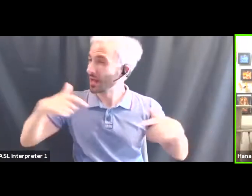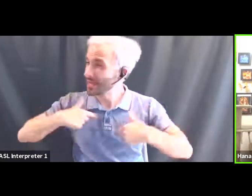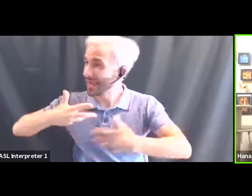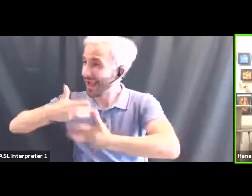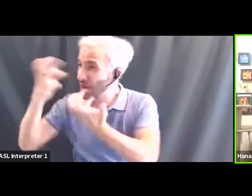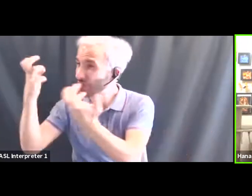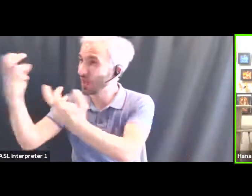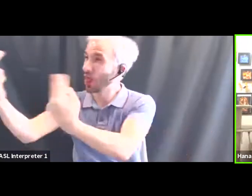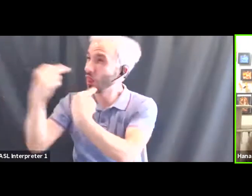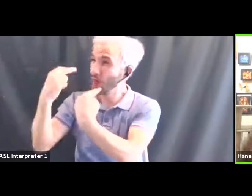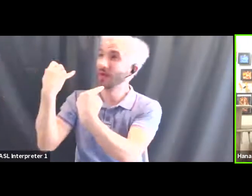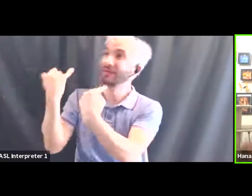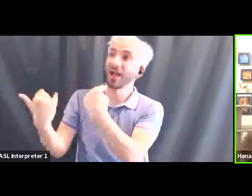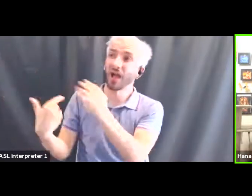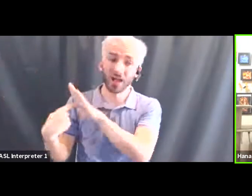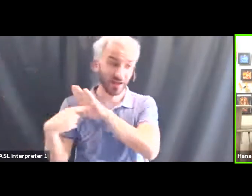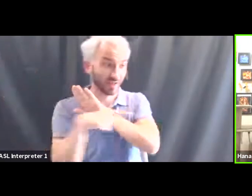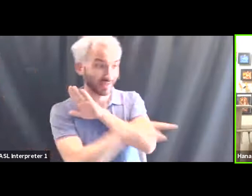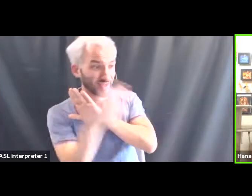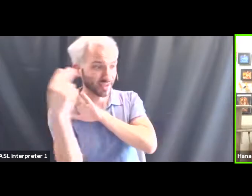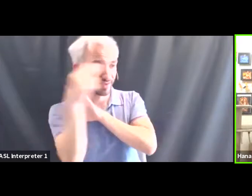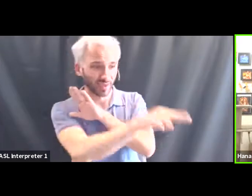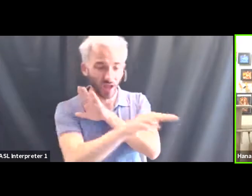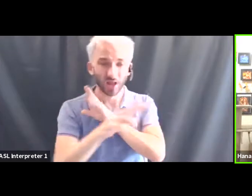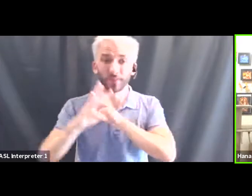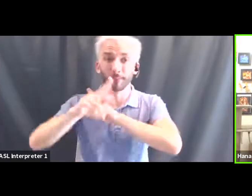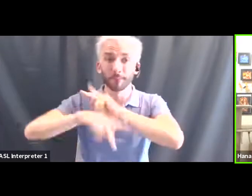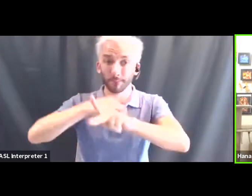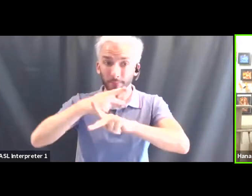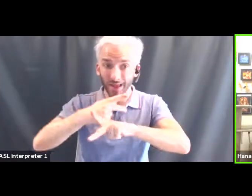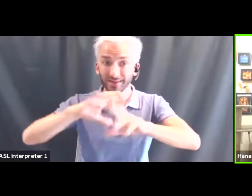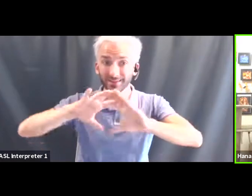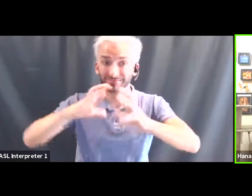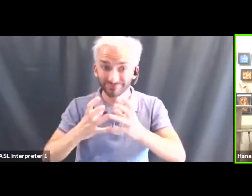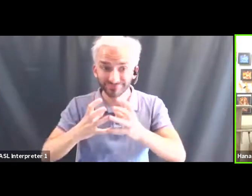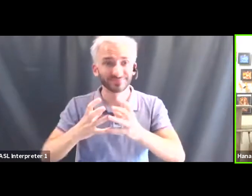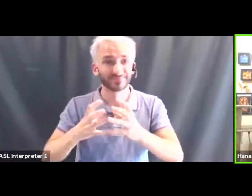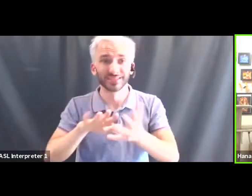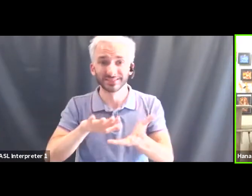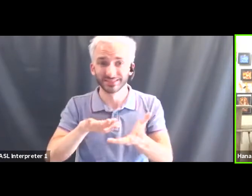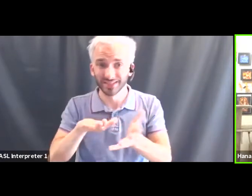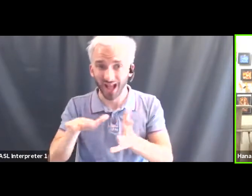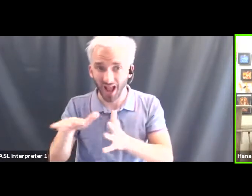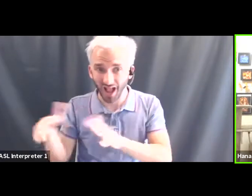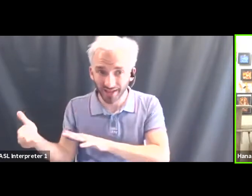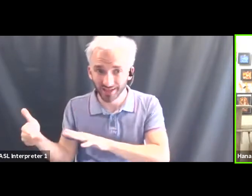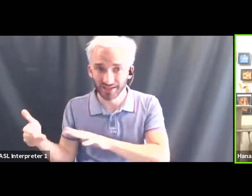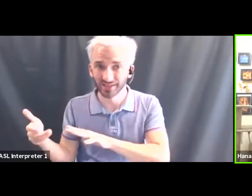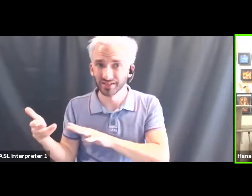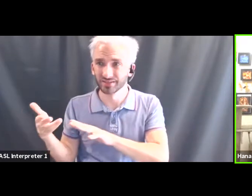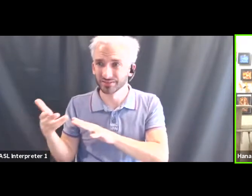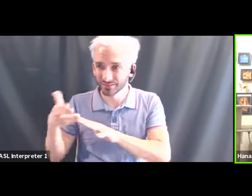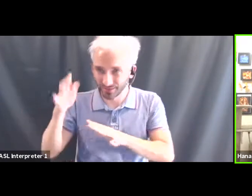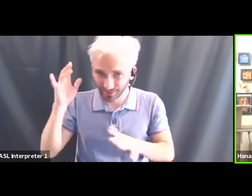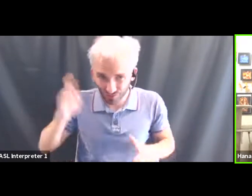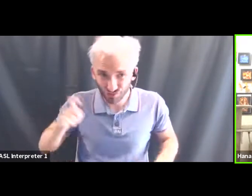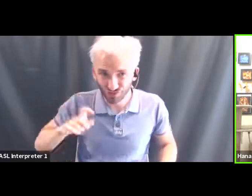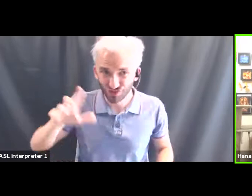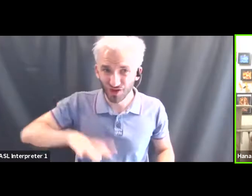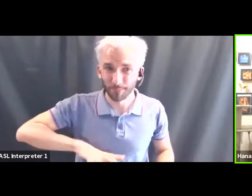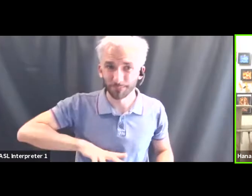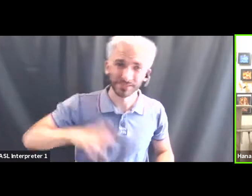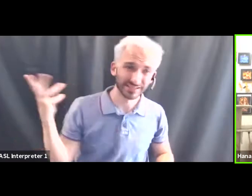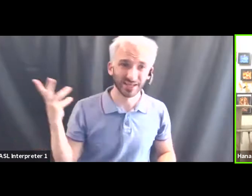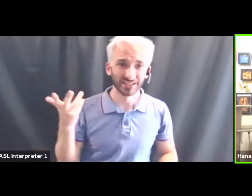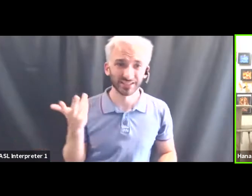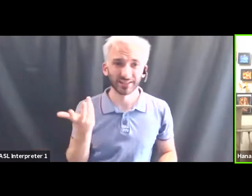a dying planet is worth getting upset over. If you can't feel rage over the deliberate pillaging